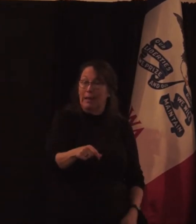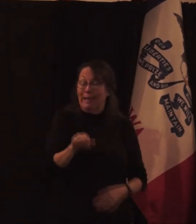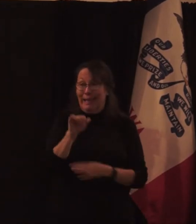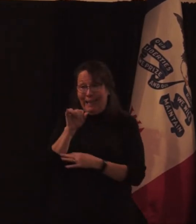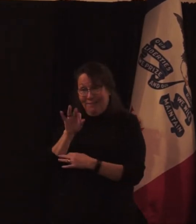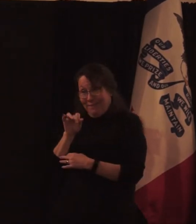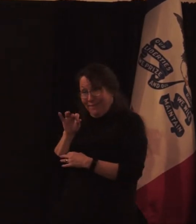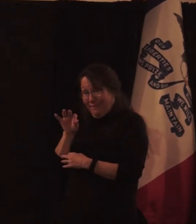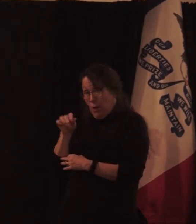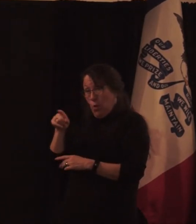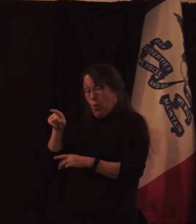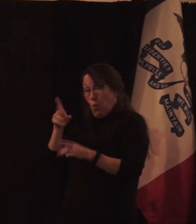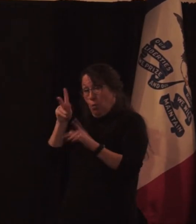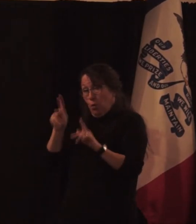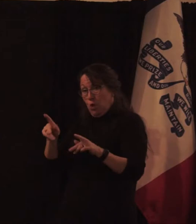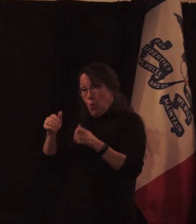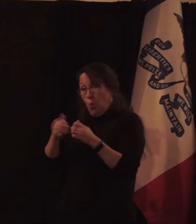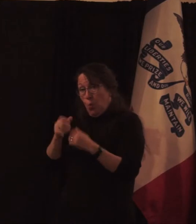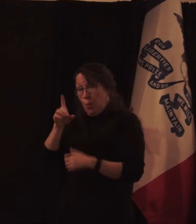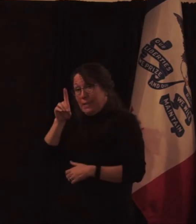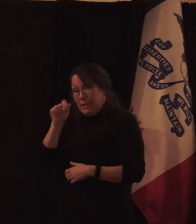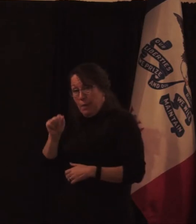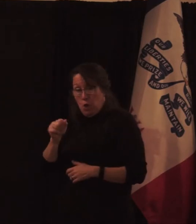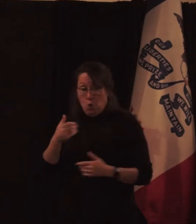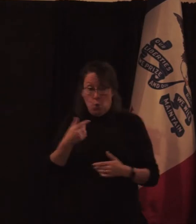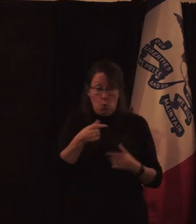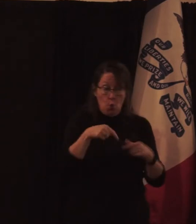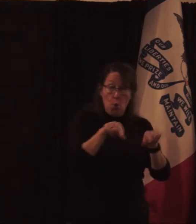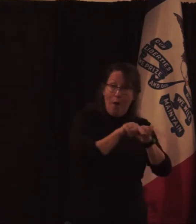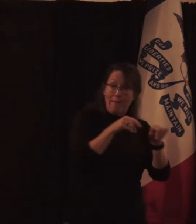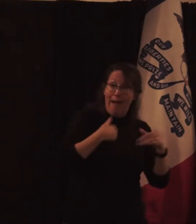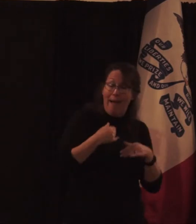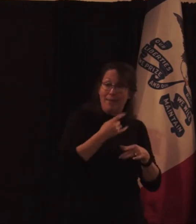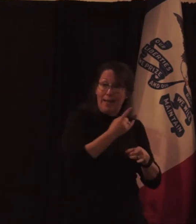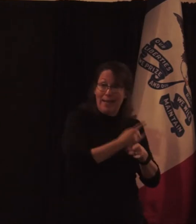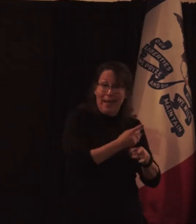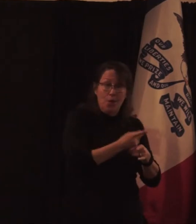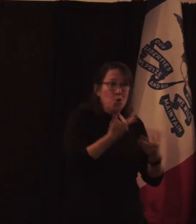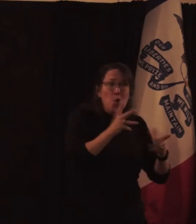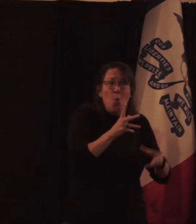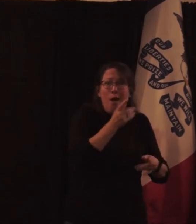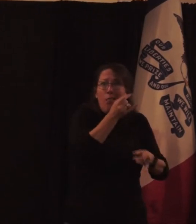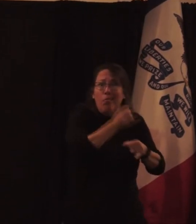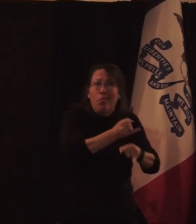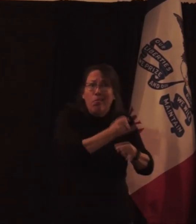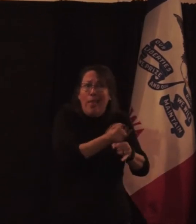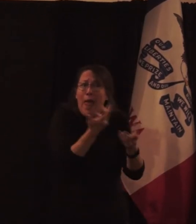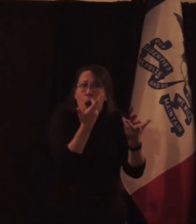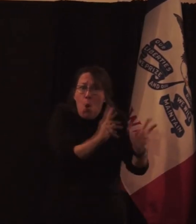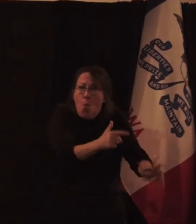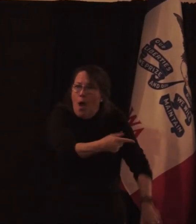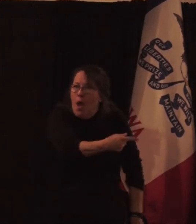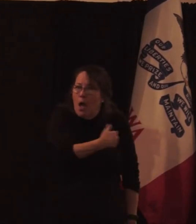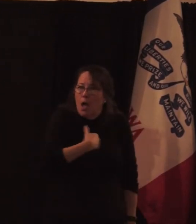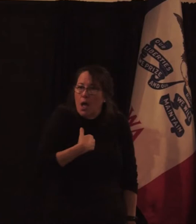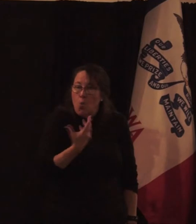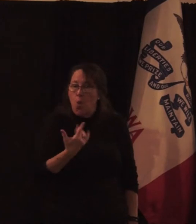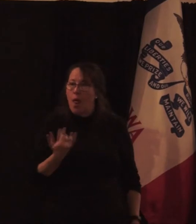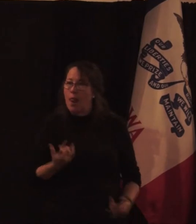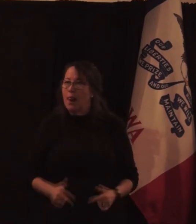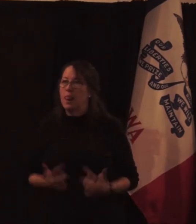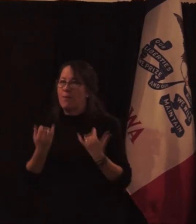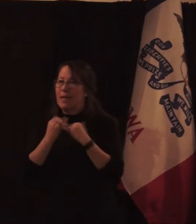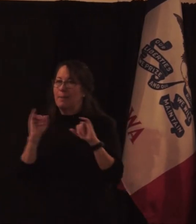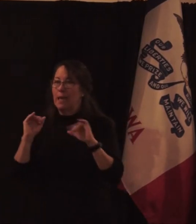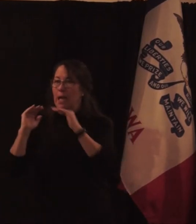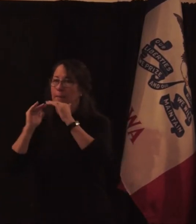If, however, you are a person with a disability and you qualify for institutional care, but you don't want to live in an institution, you want to live by yourself